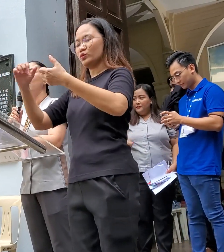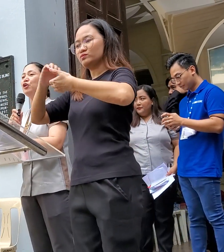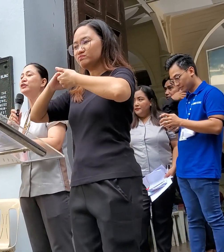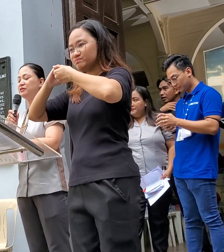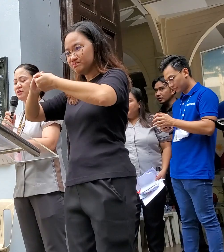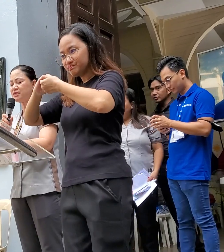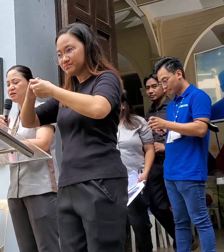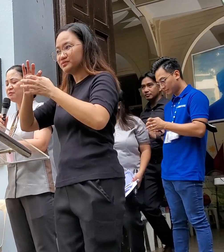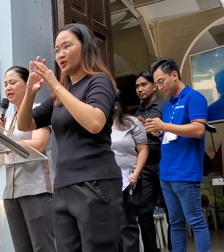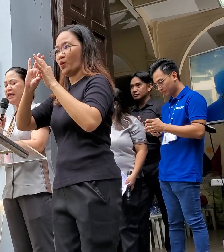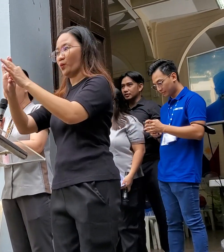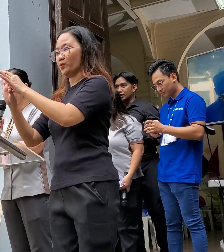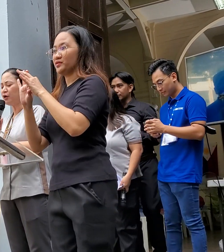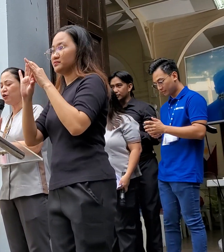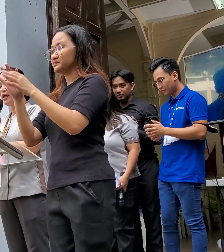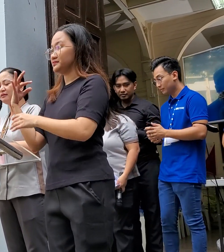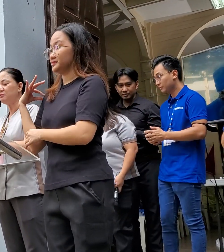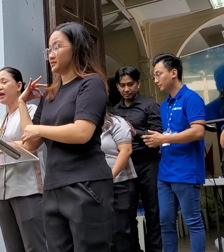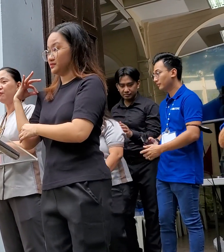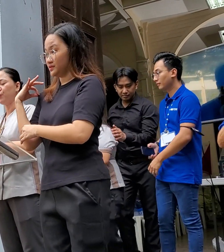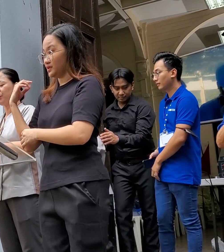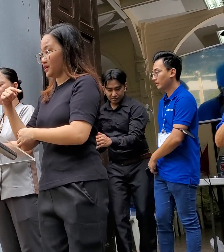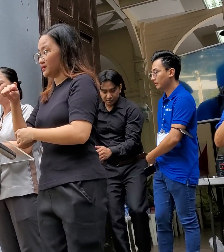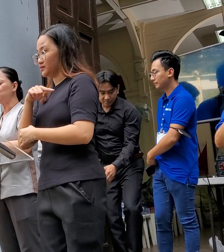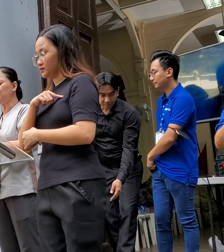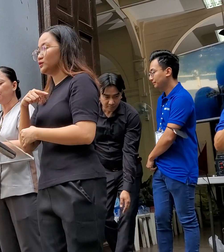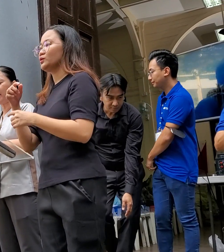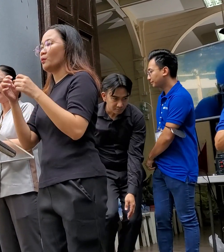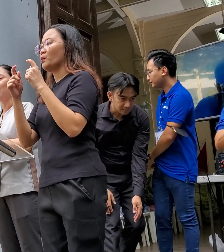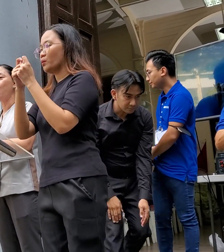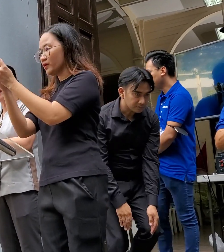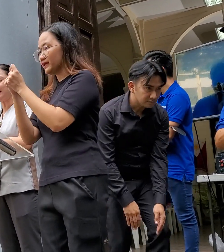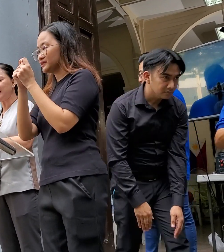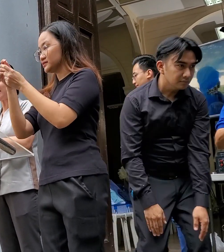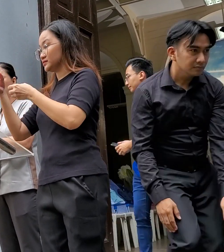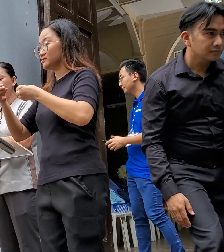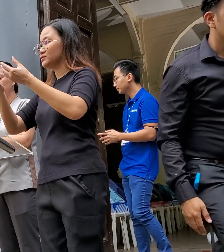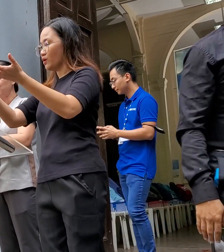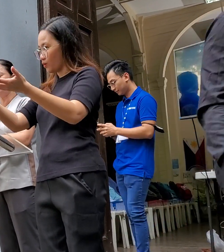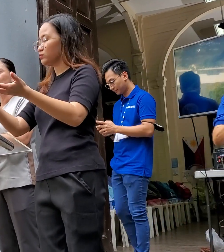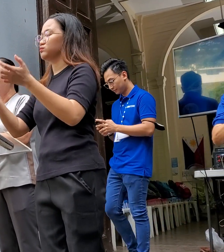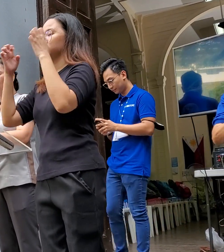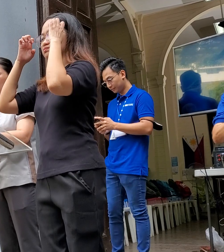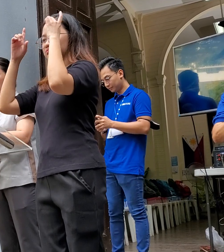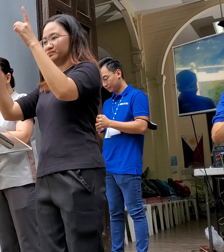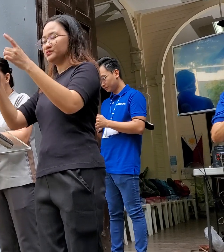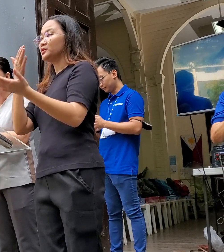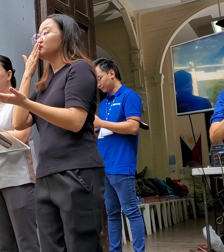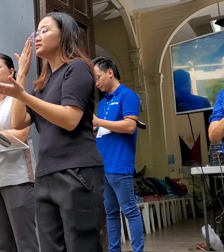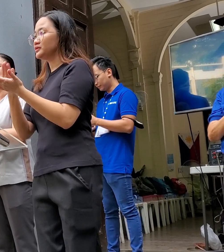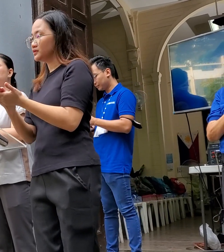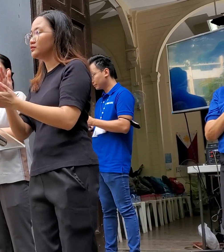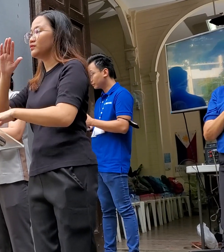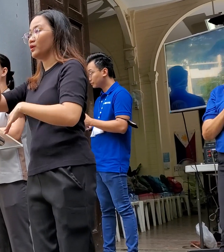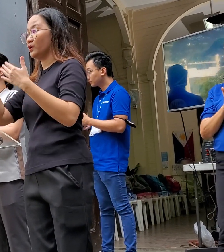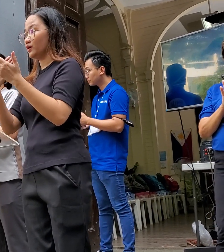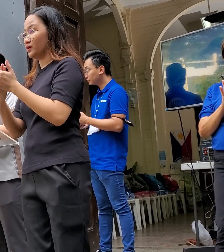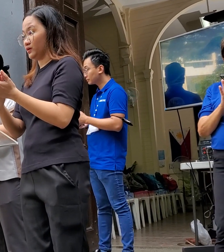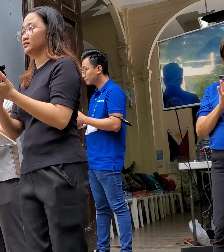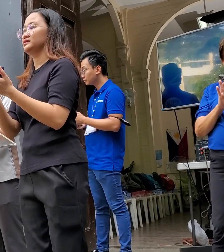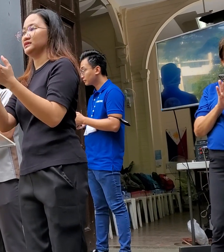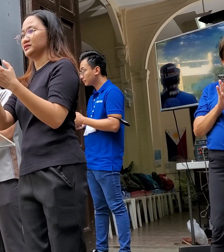and volunteerism in our collective efforts to provide quality education for all,